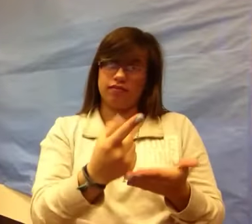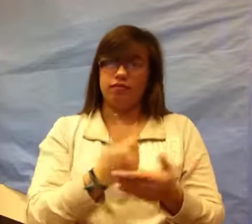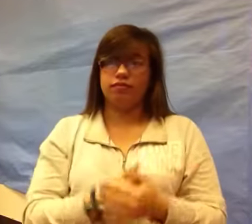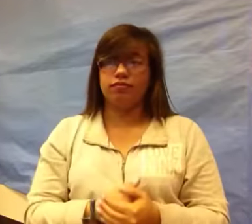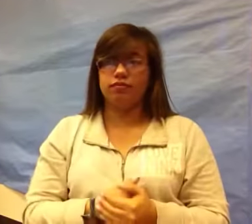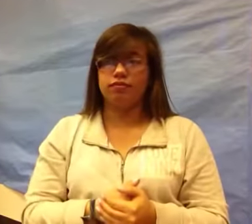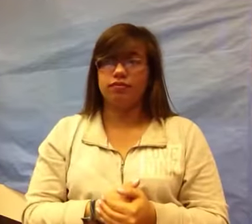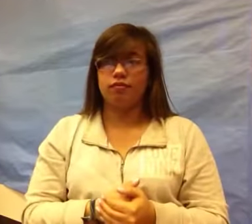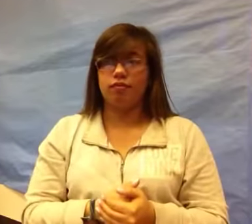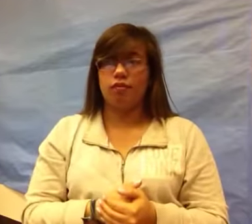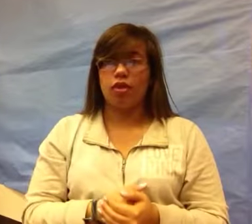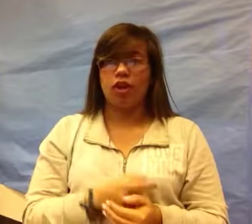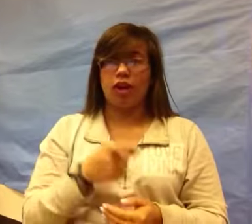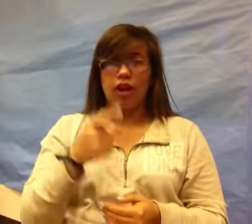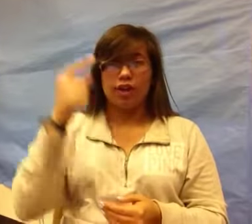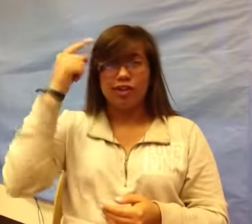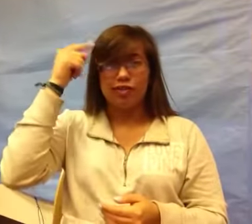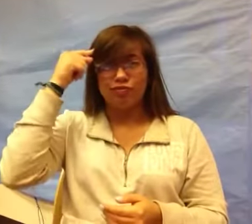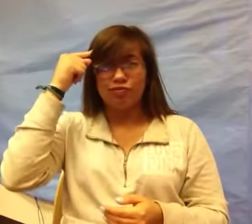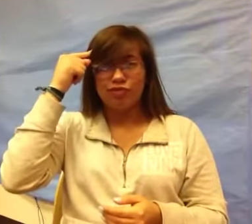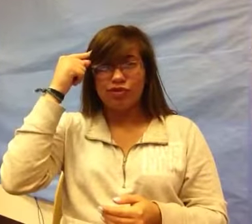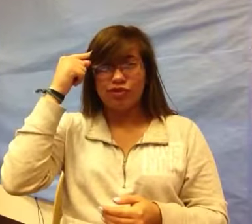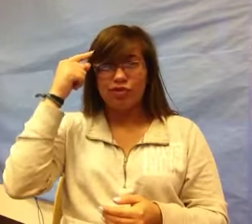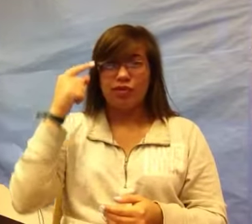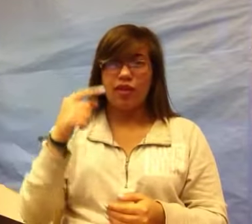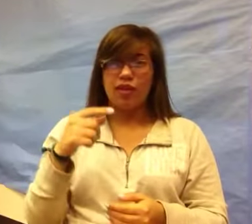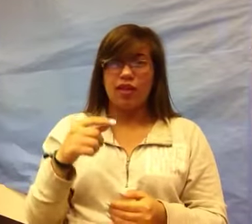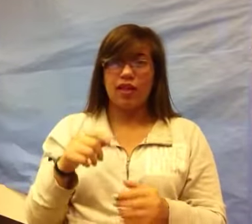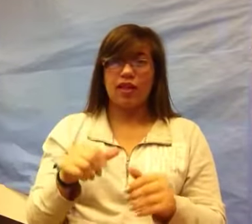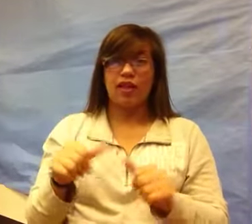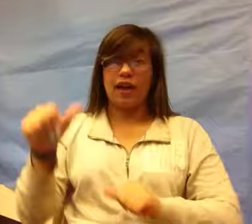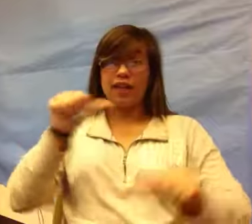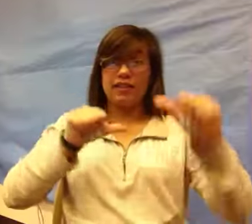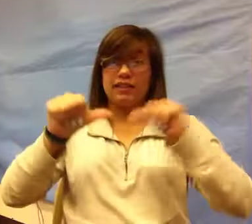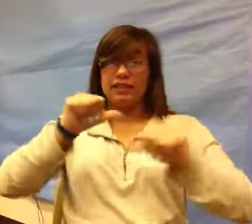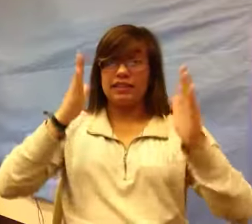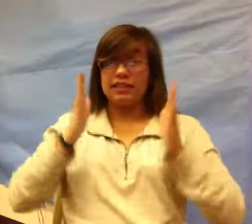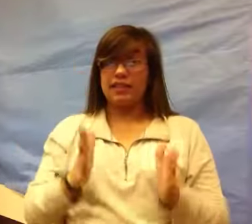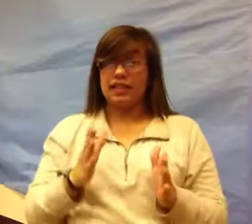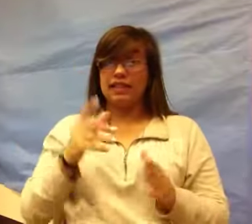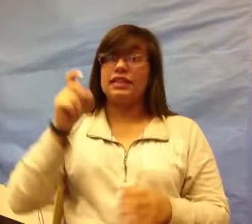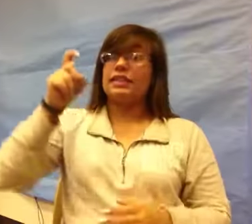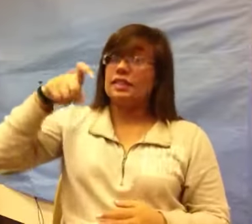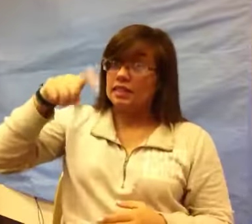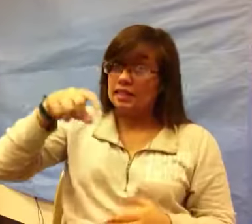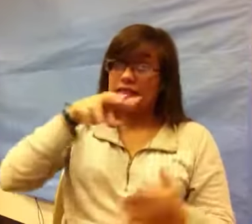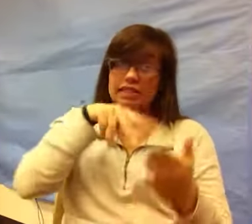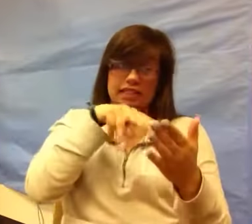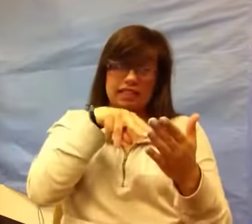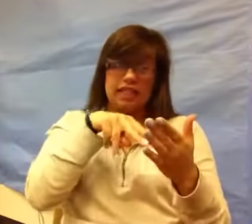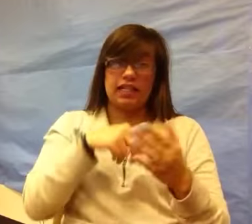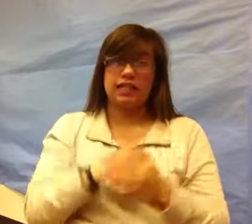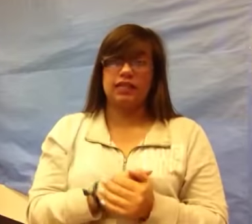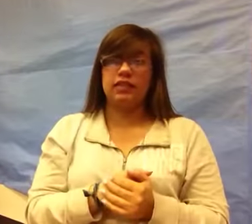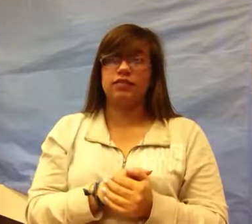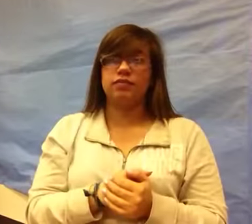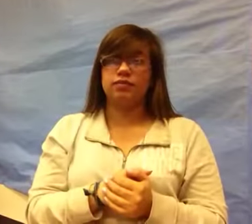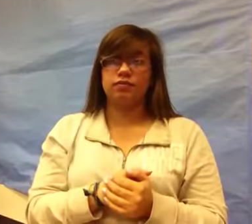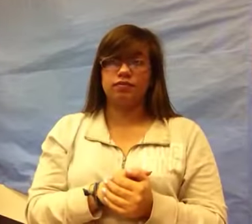that scientists need to study. Well, in this case, the kind of obvious hypothesis that the weekend is more fun than